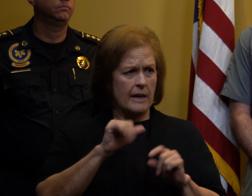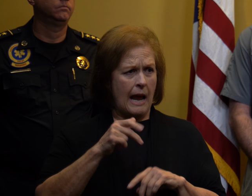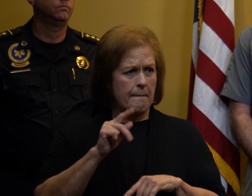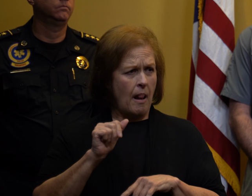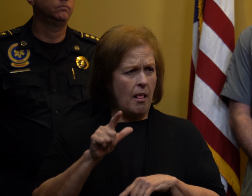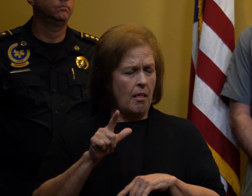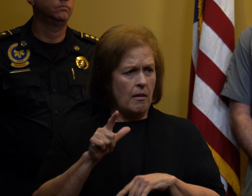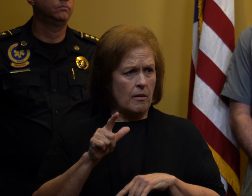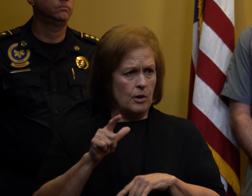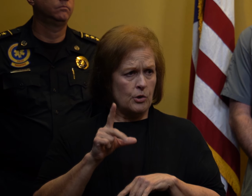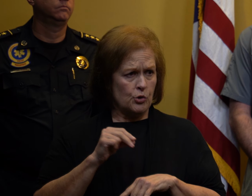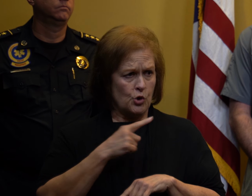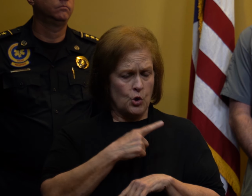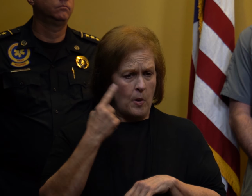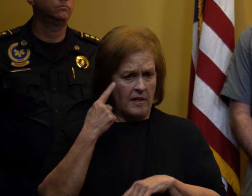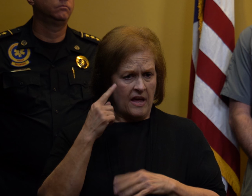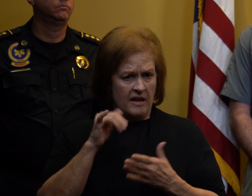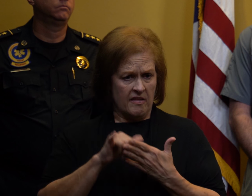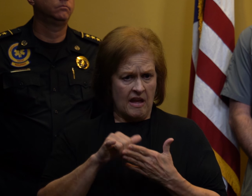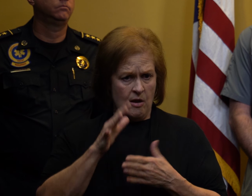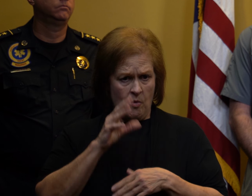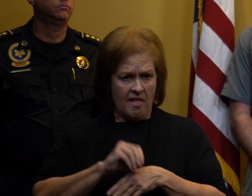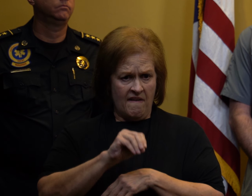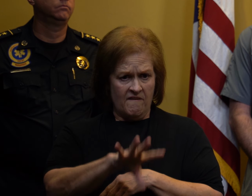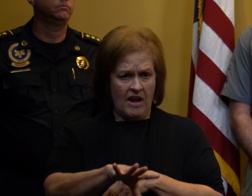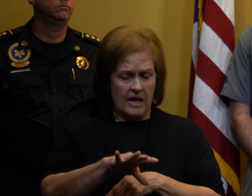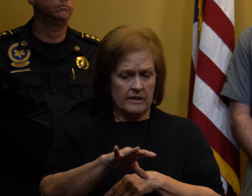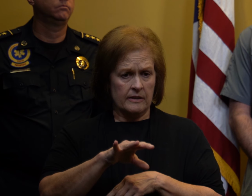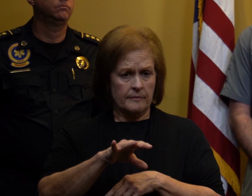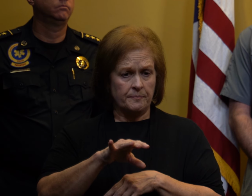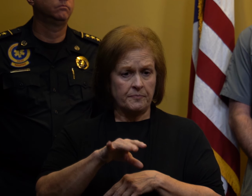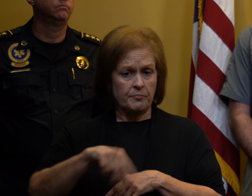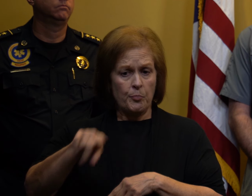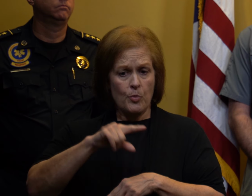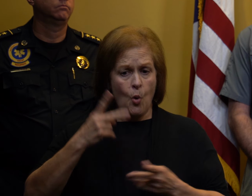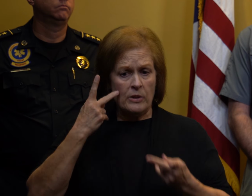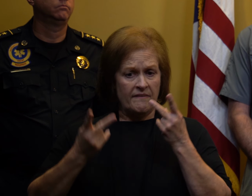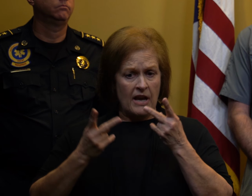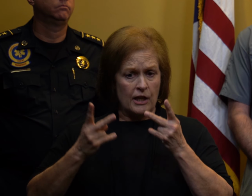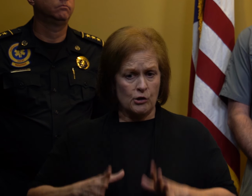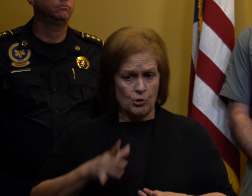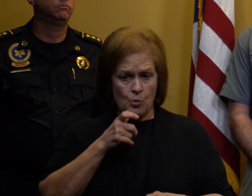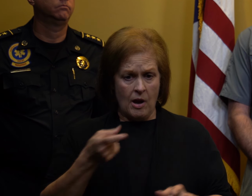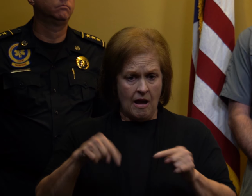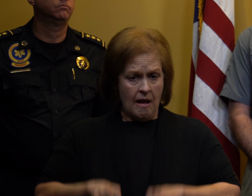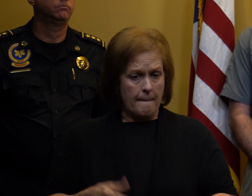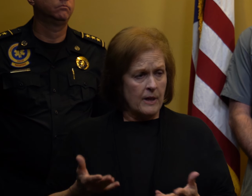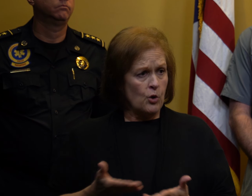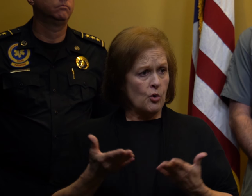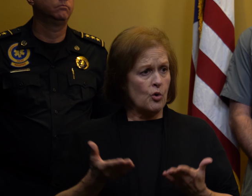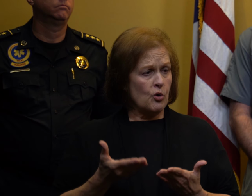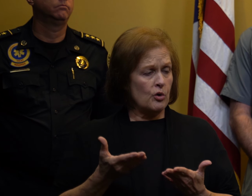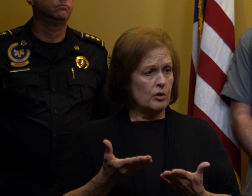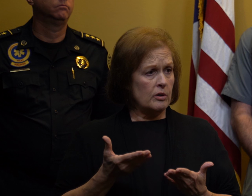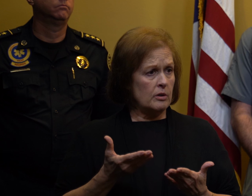concerned that that could have a chilling effect on some Essence visitors, and are there any indications that, that